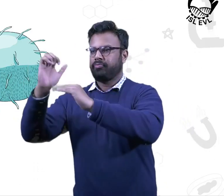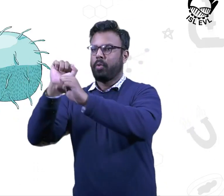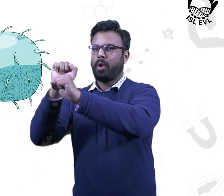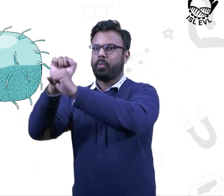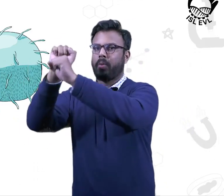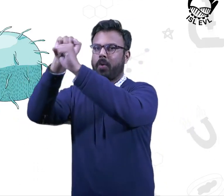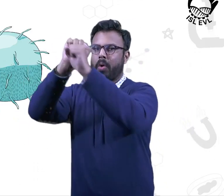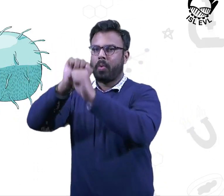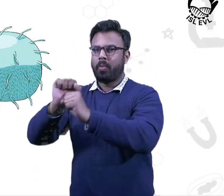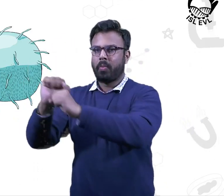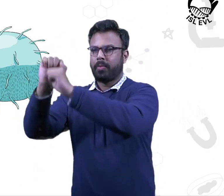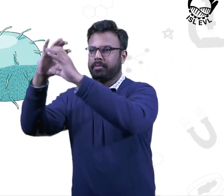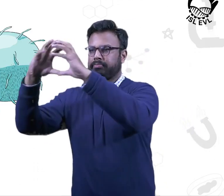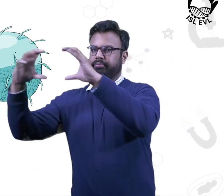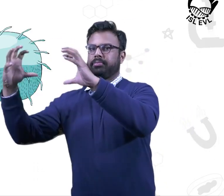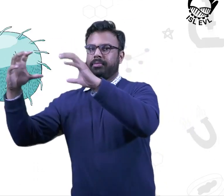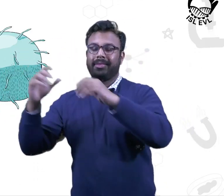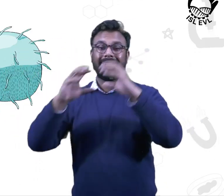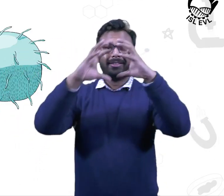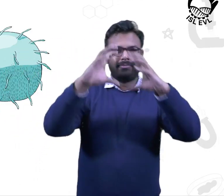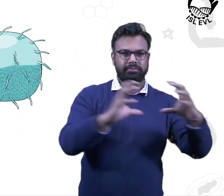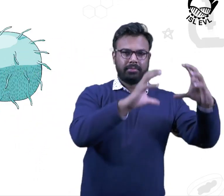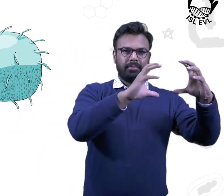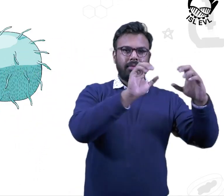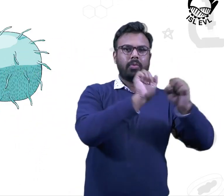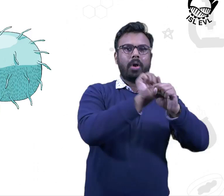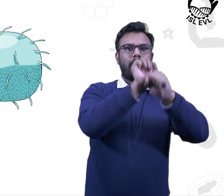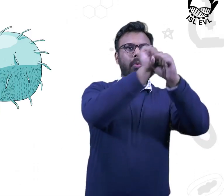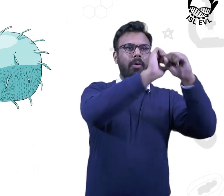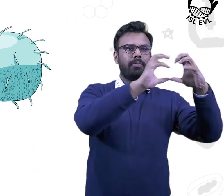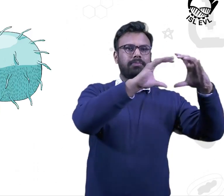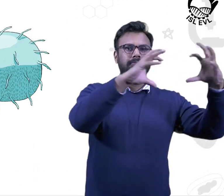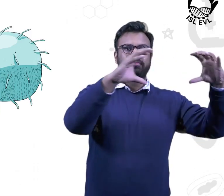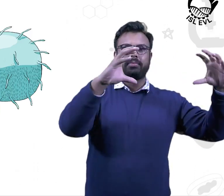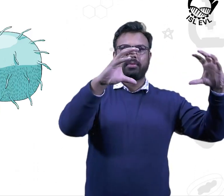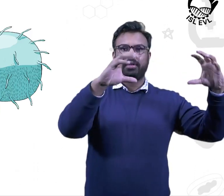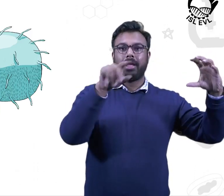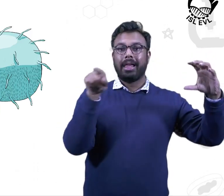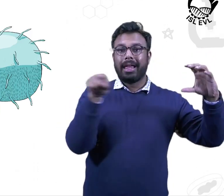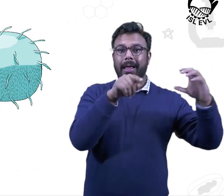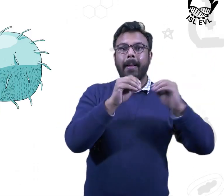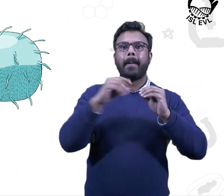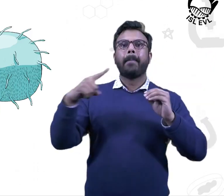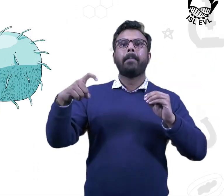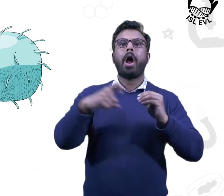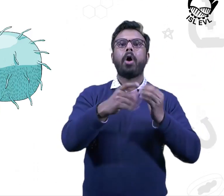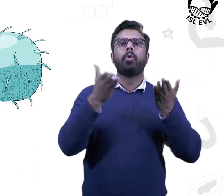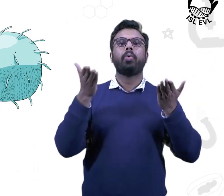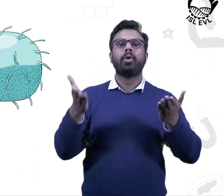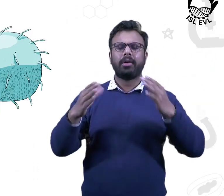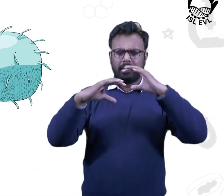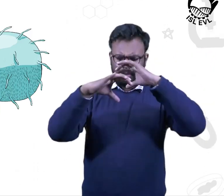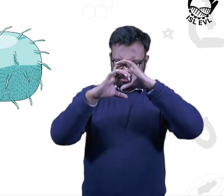that new synthesis can be done. This is how bacteria grow.